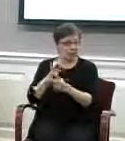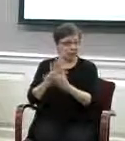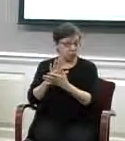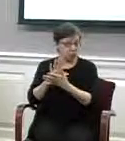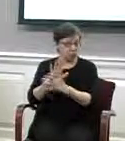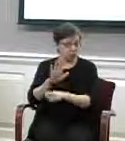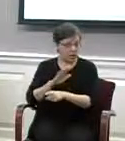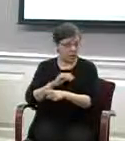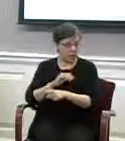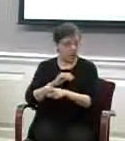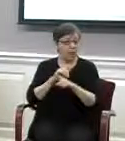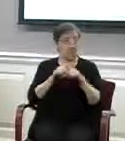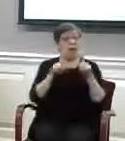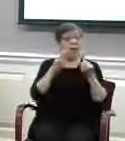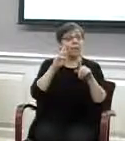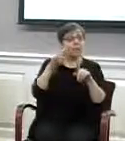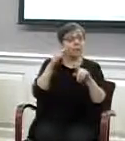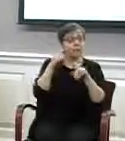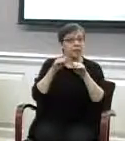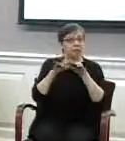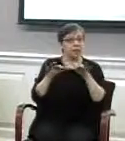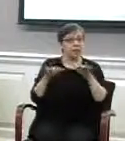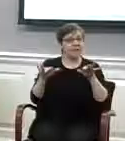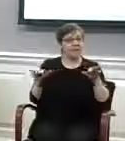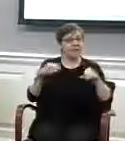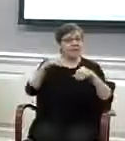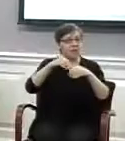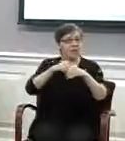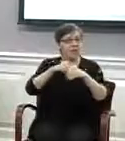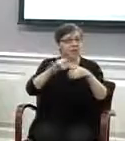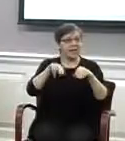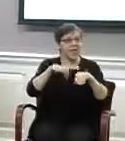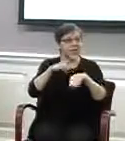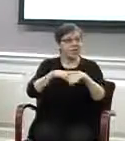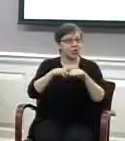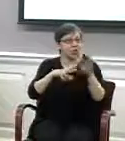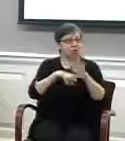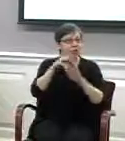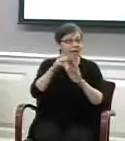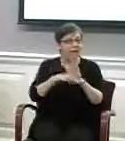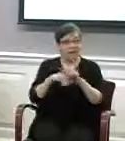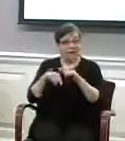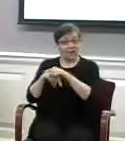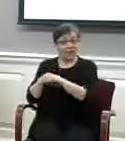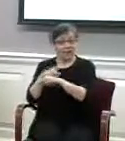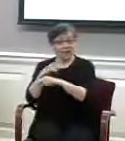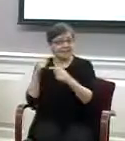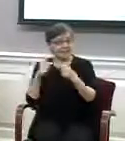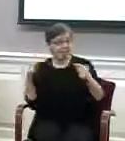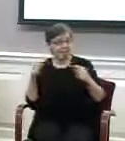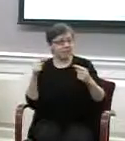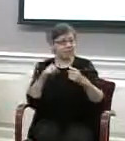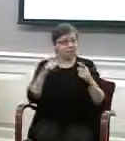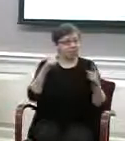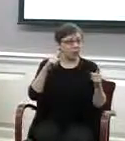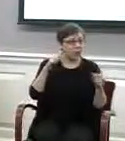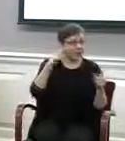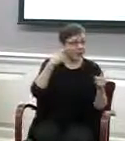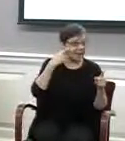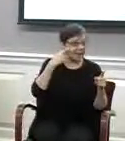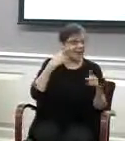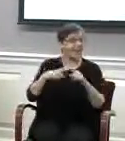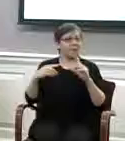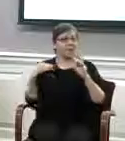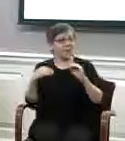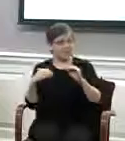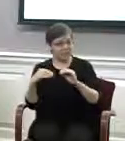the political sphere interacts through the national curriculum. So that we're talking about the state. This is an opposition group to the state, but it's still teaching the national curriculum